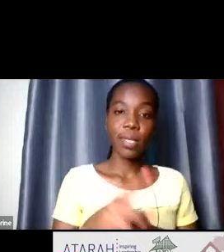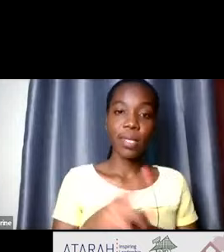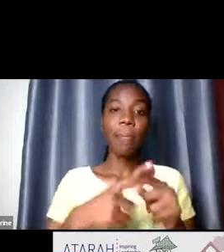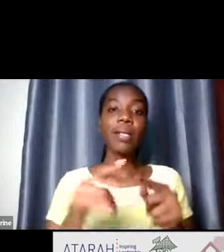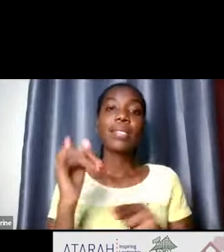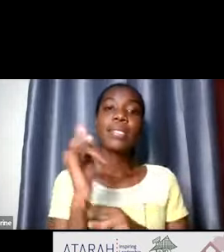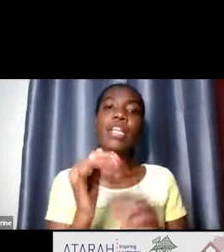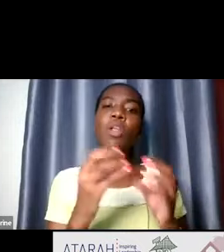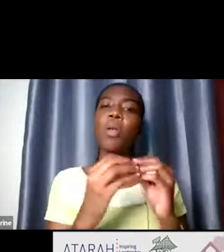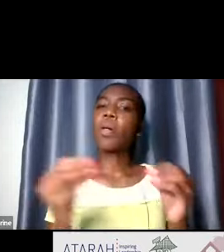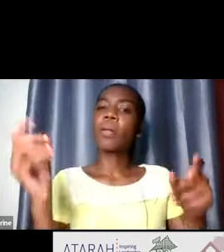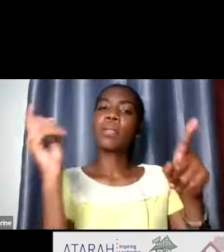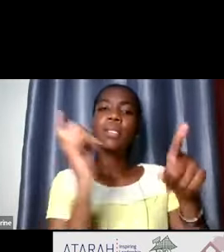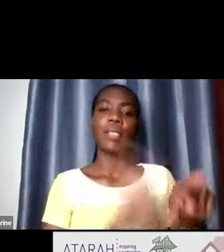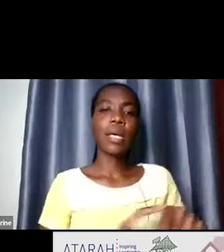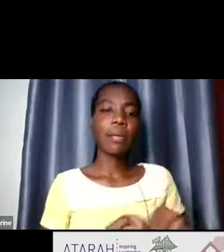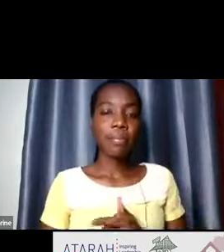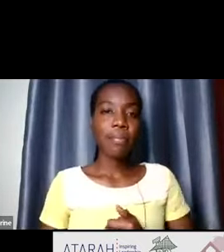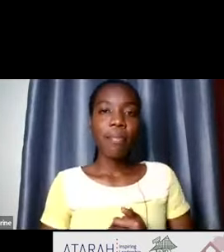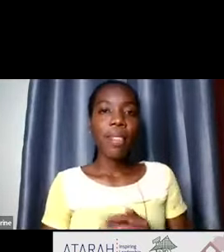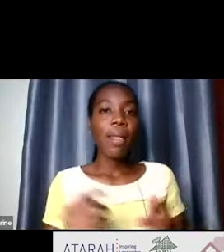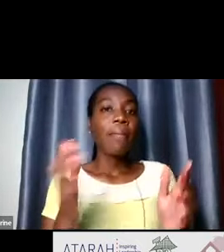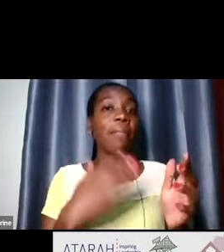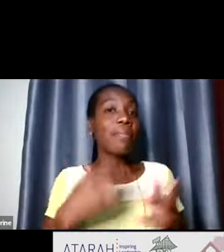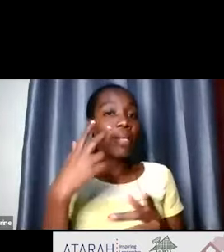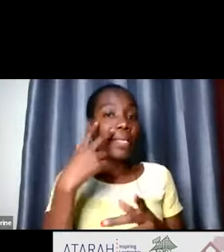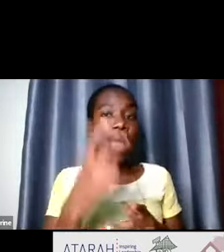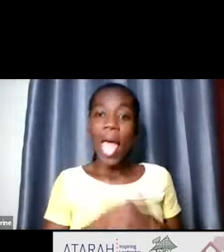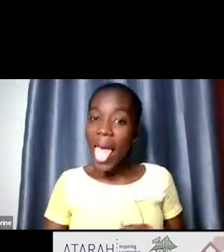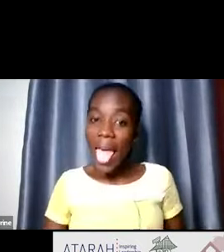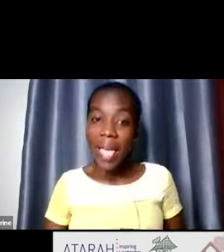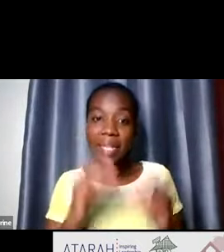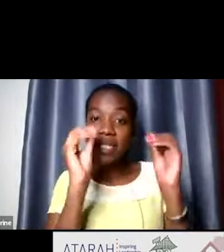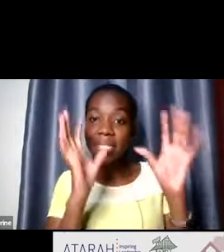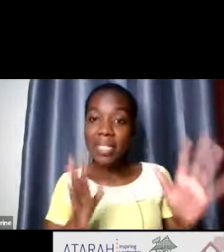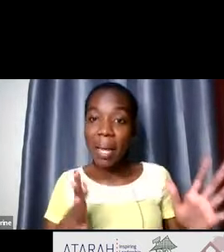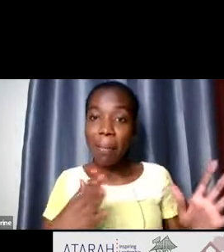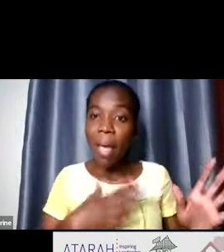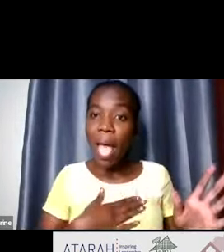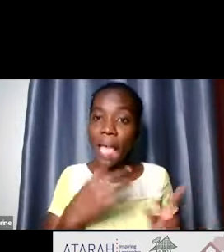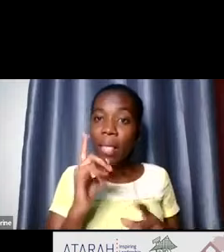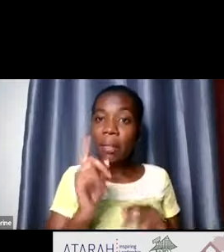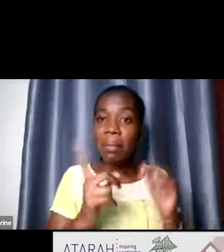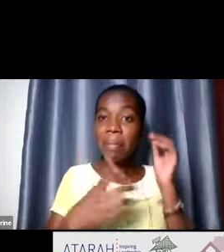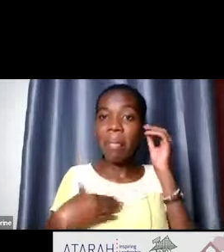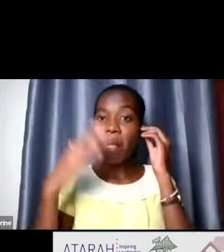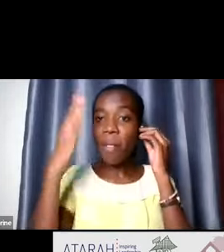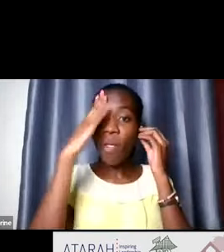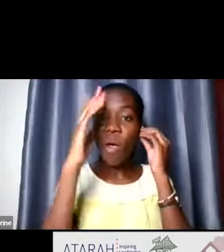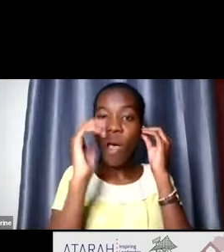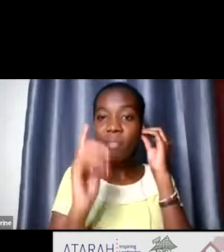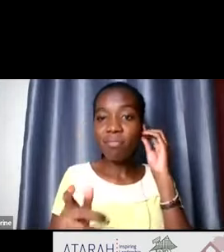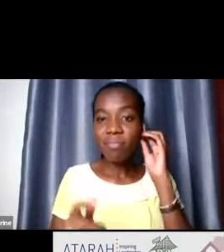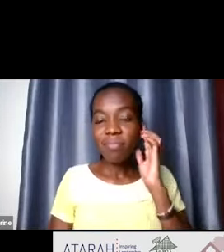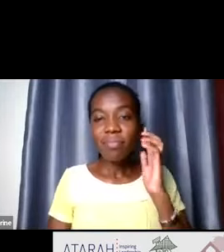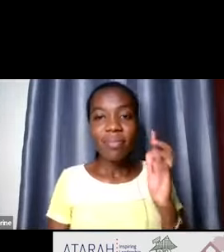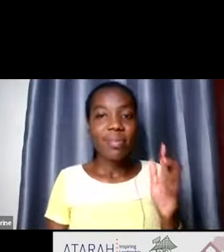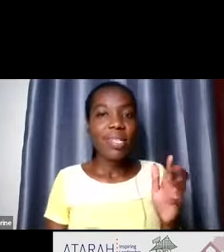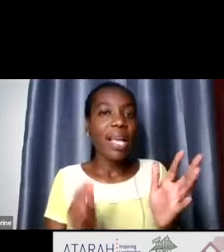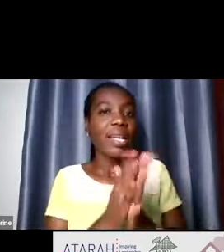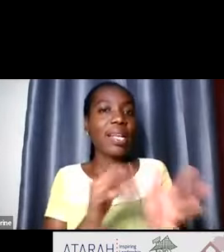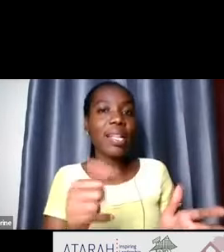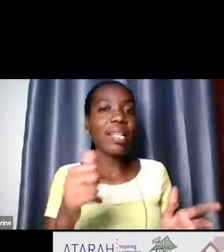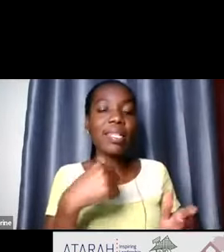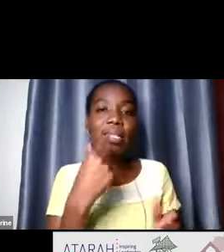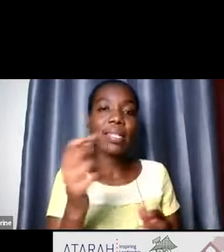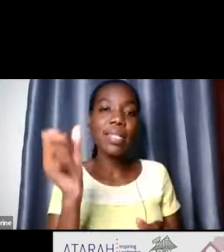quite some time. And I've seen Liz saying that this is my teacher. I've seen quite a number of people who said I know him. By the way, Sawe said hi to